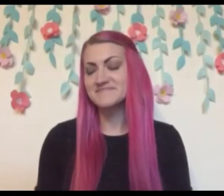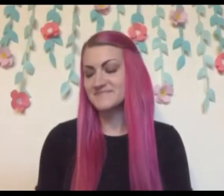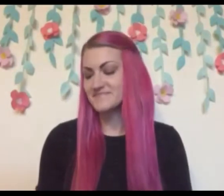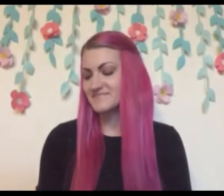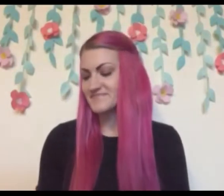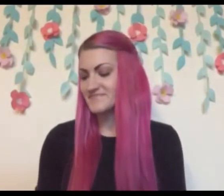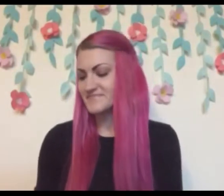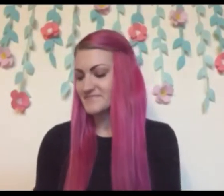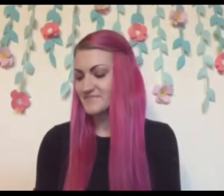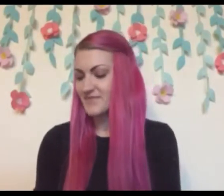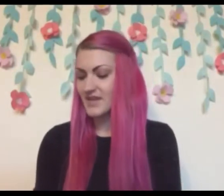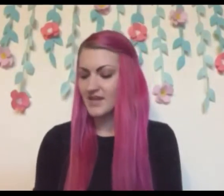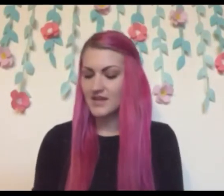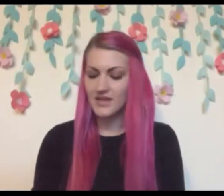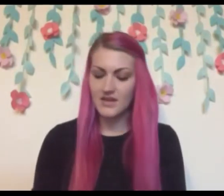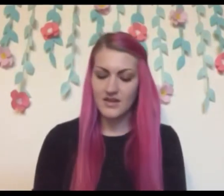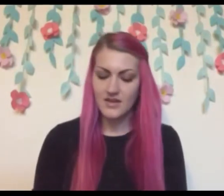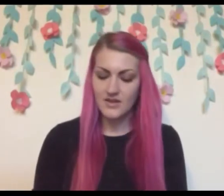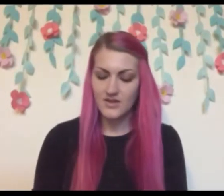time.